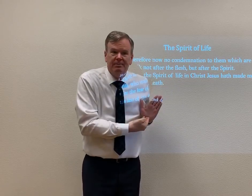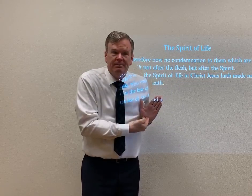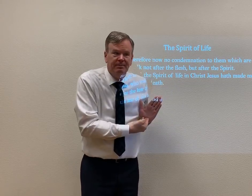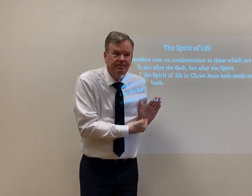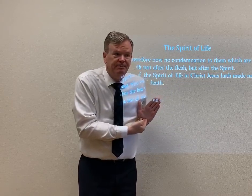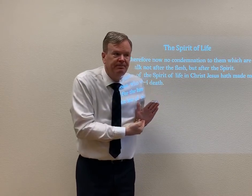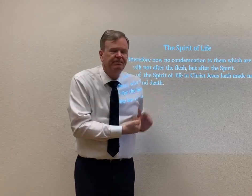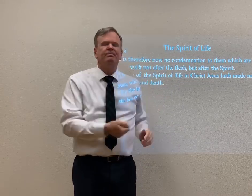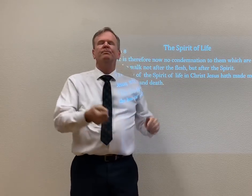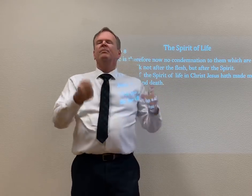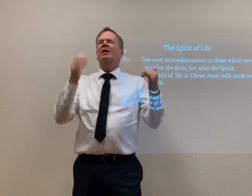go ahead and share it with you.